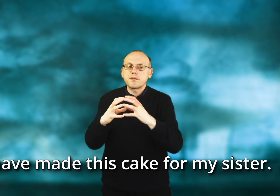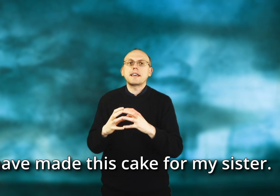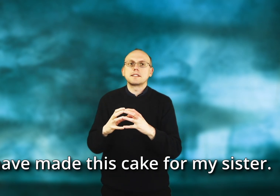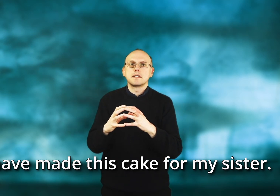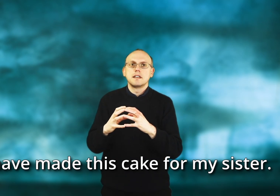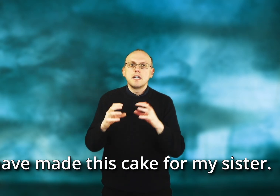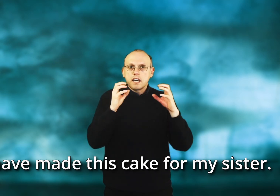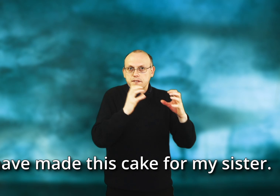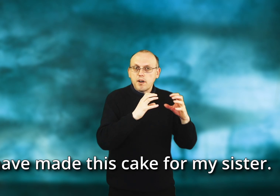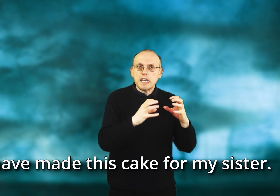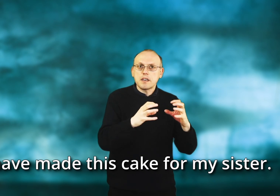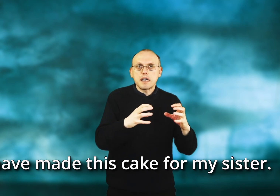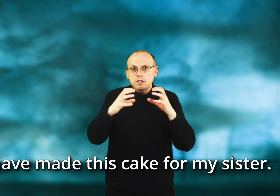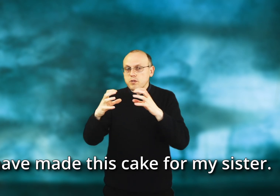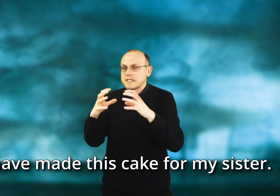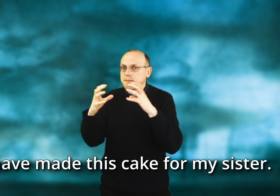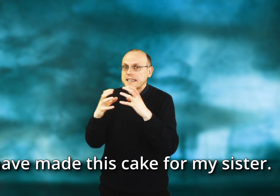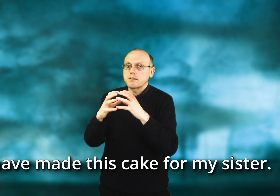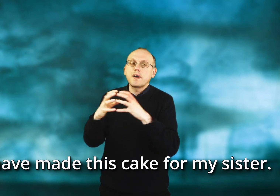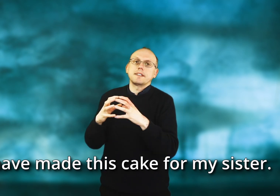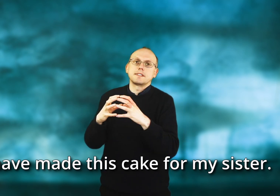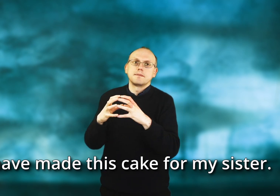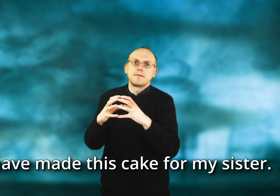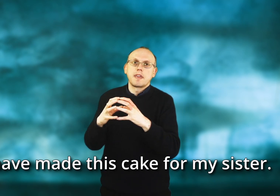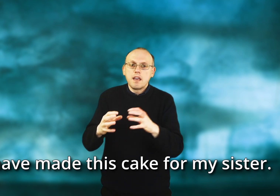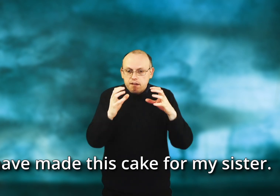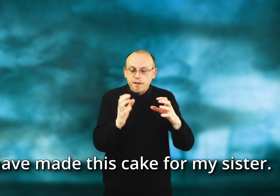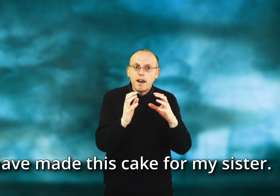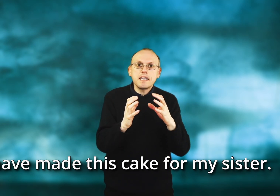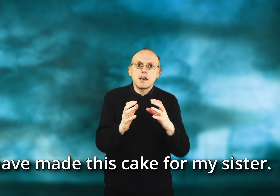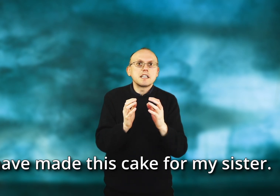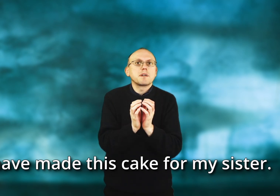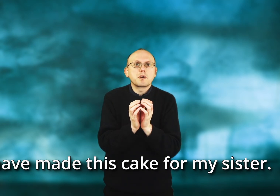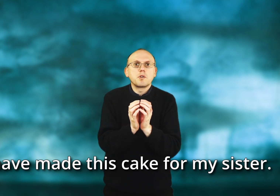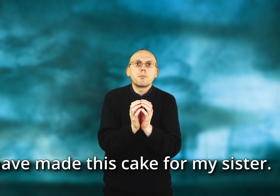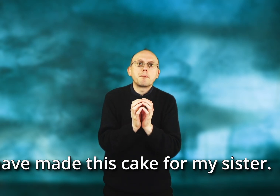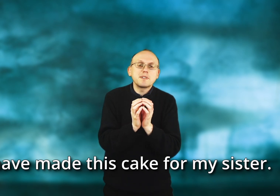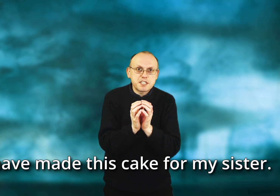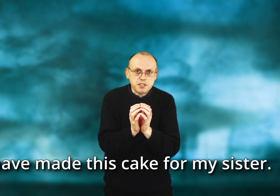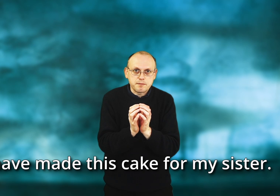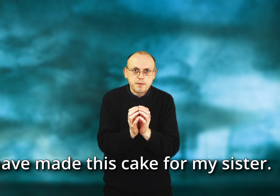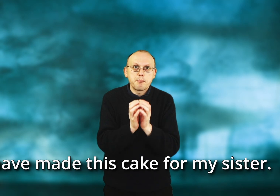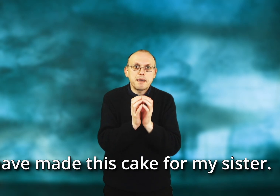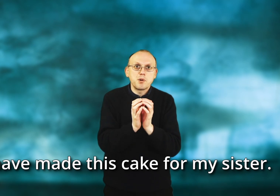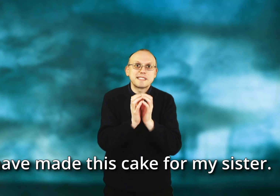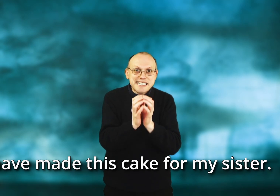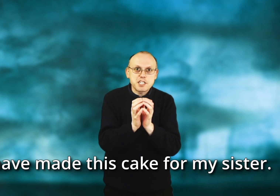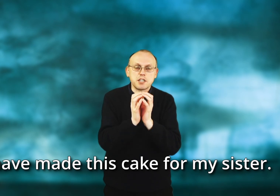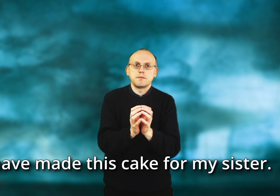phrase. And for here introduces my noun phrase. For here is what we call a preposition. Preposition.